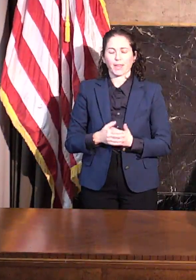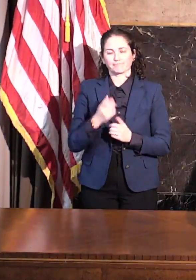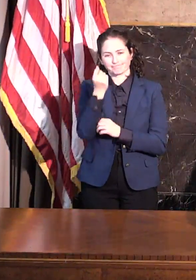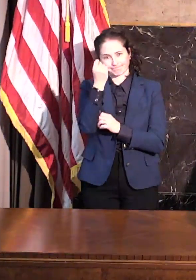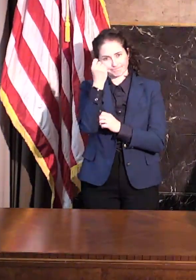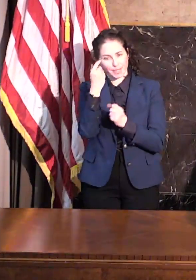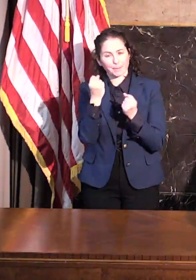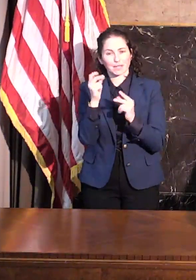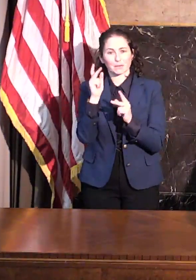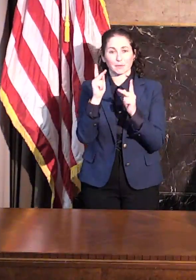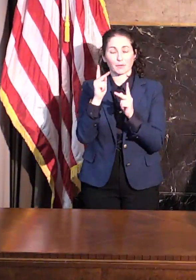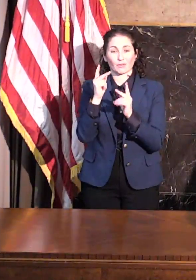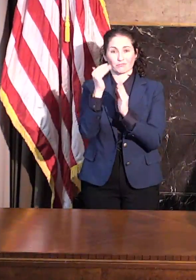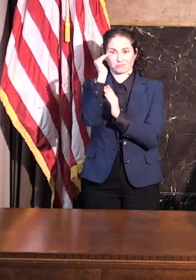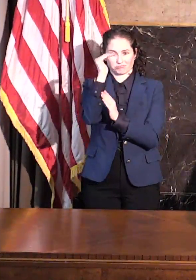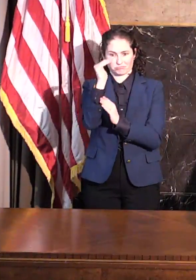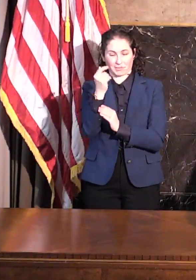eligible.